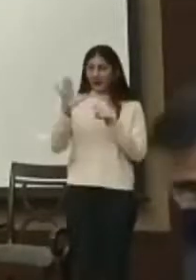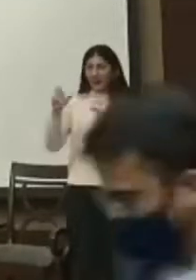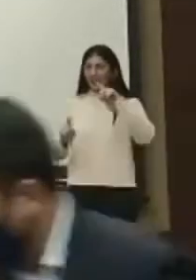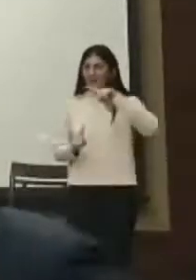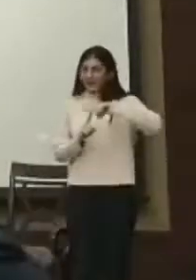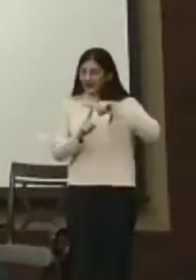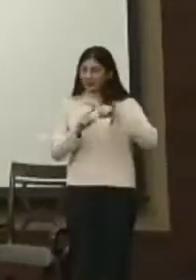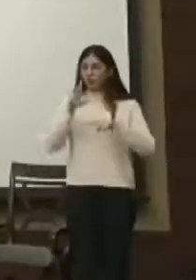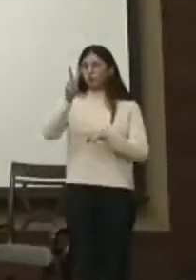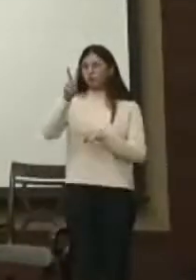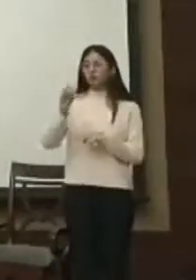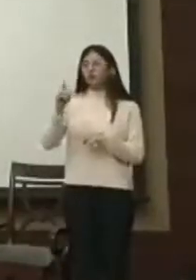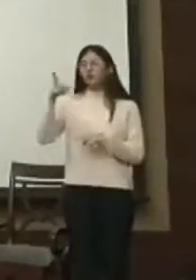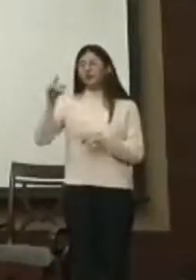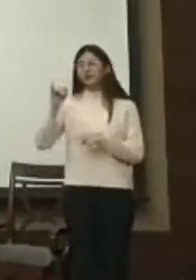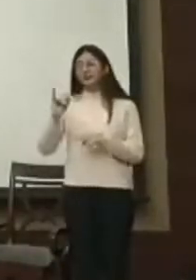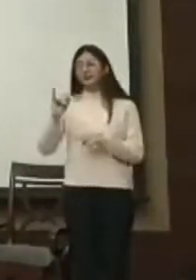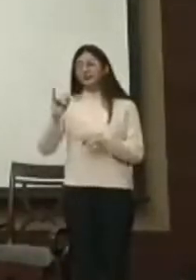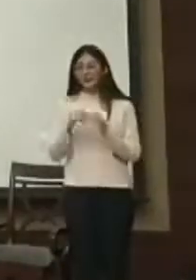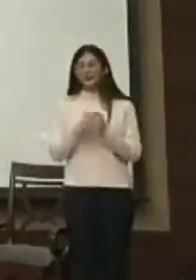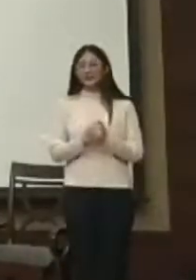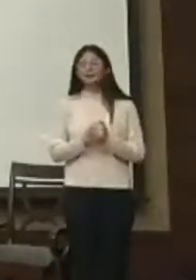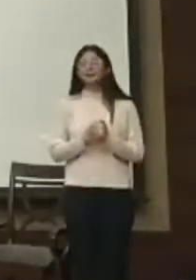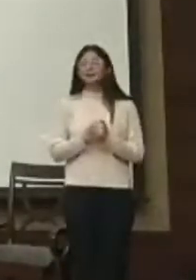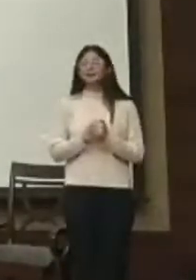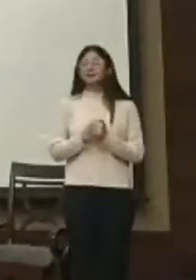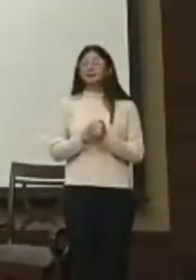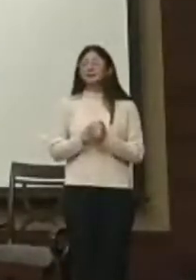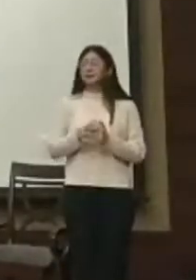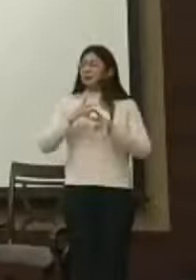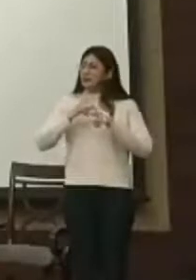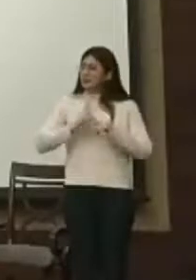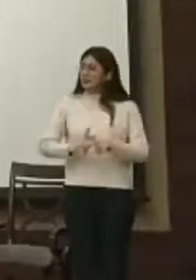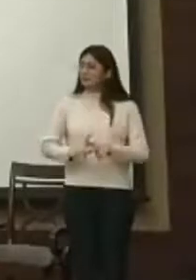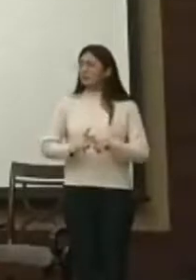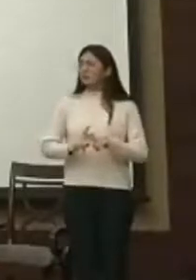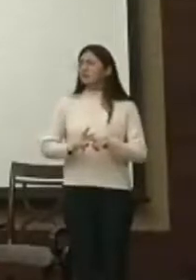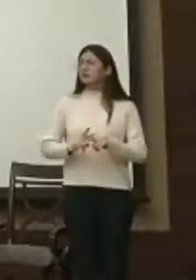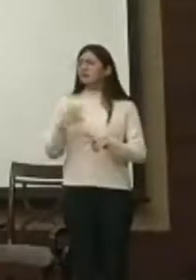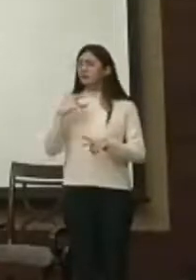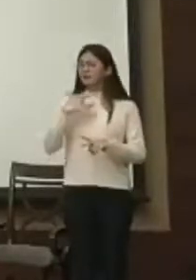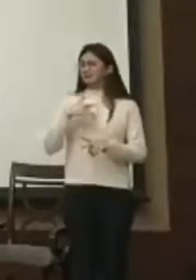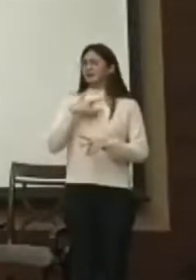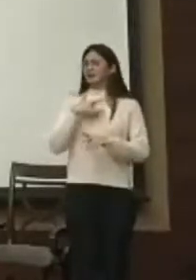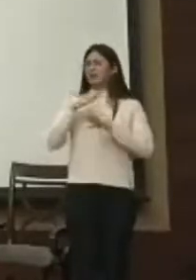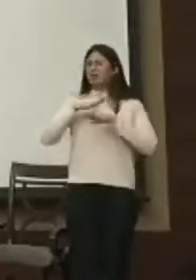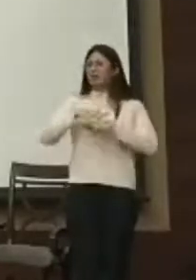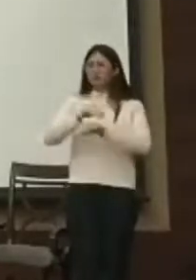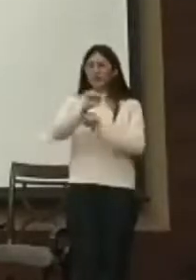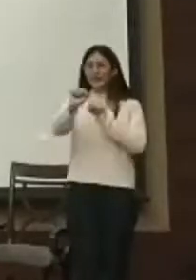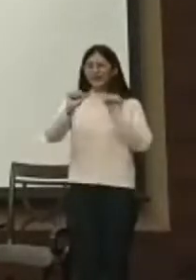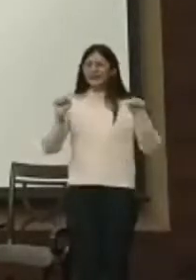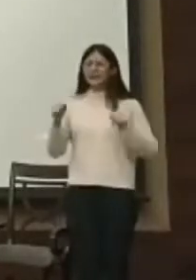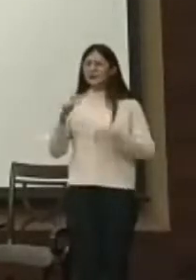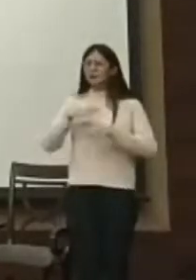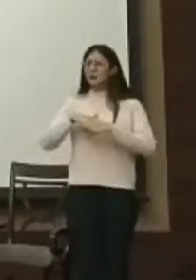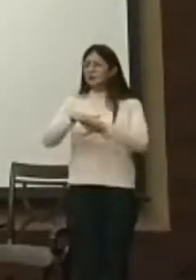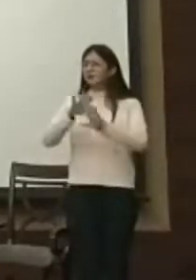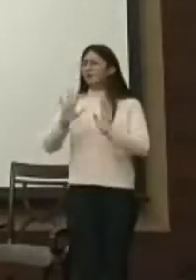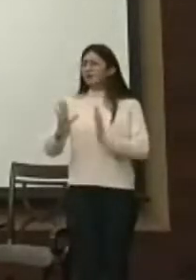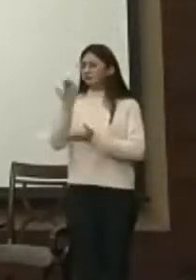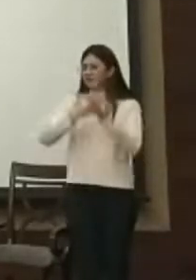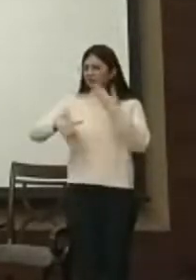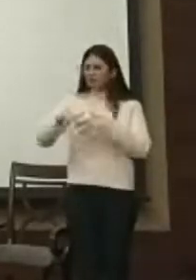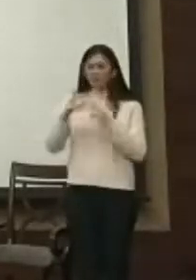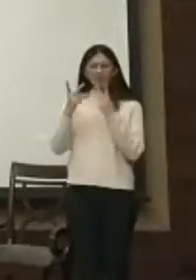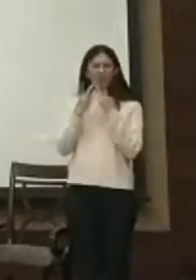again in 2016. And yet, the lived experience of people with disabilities paints a